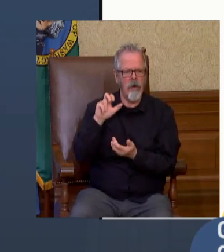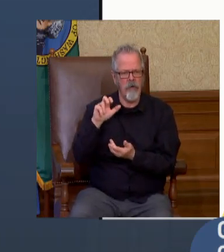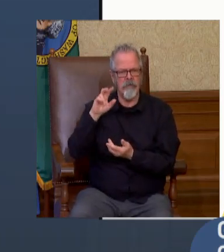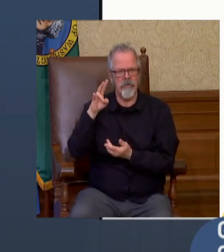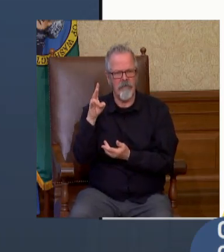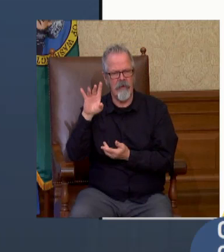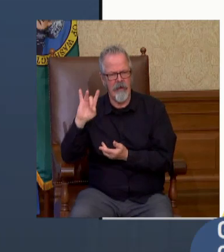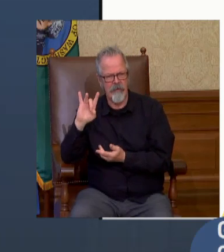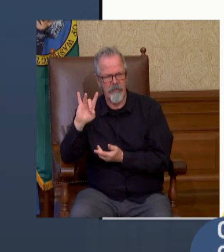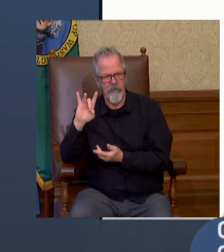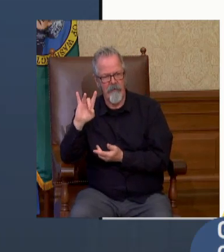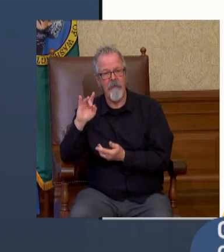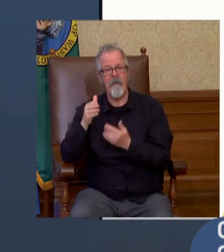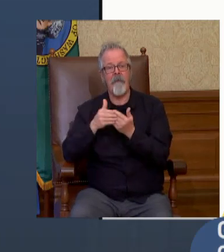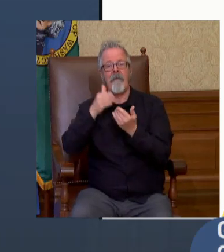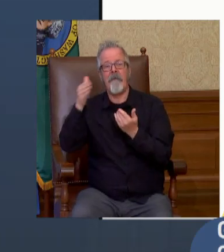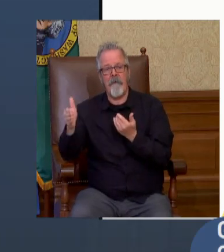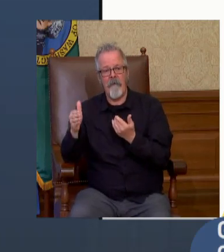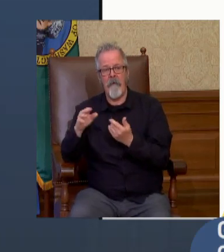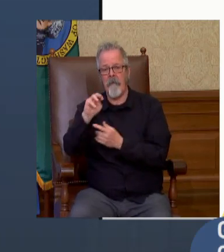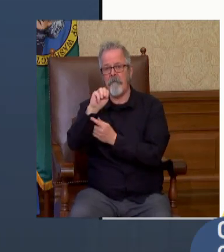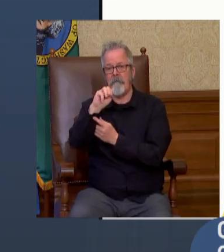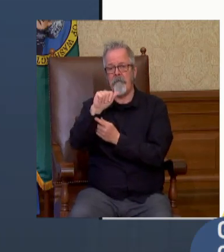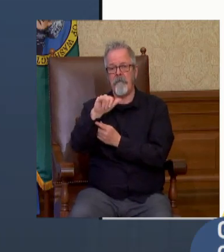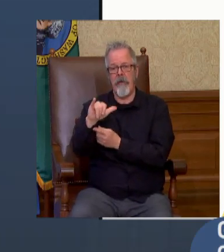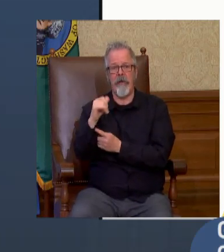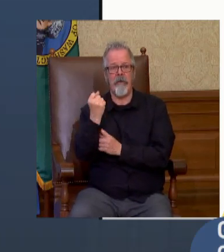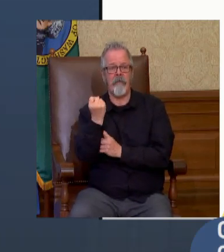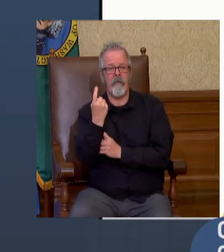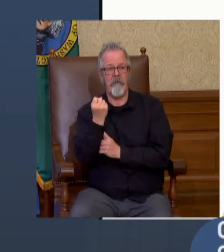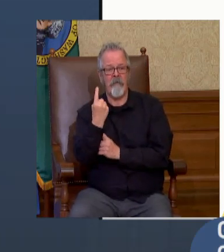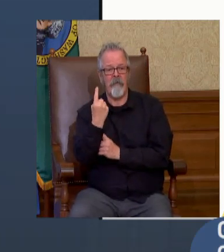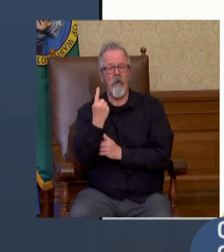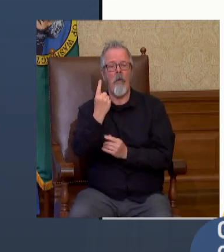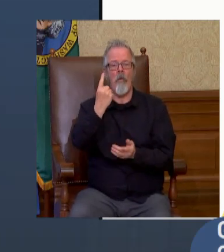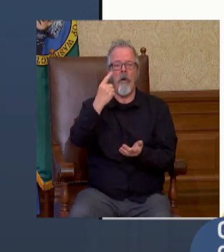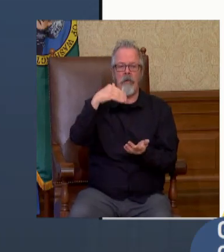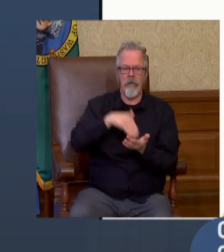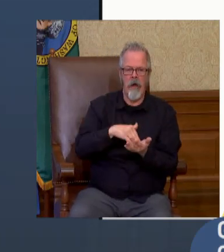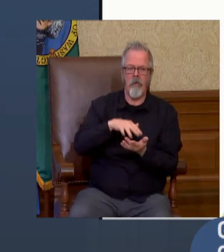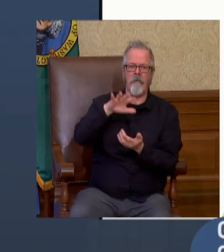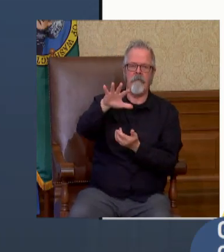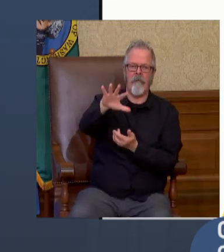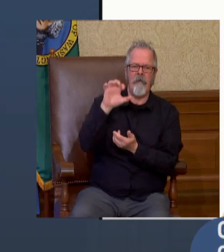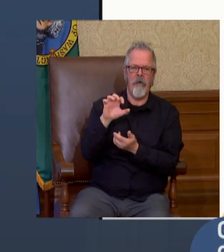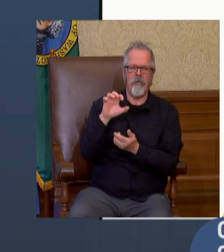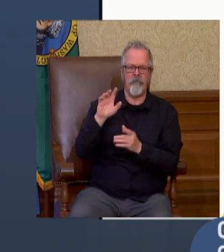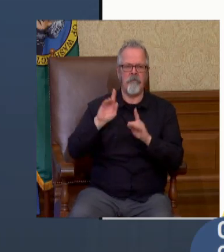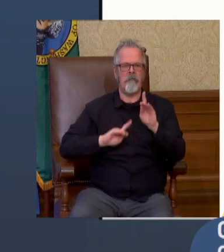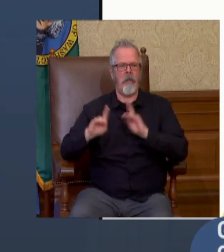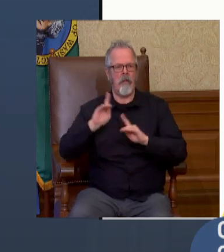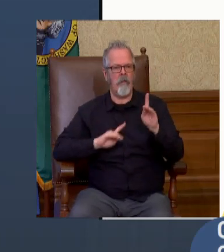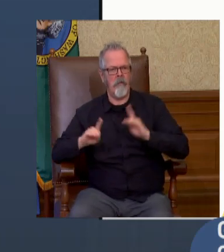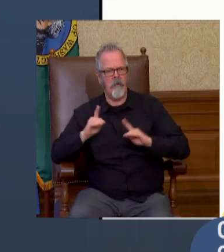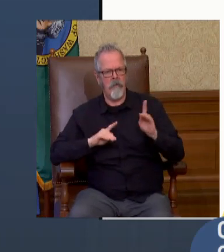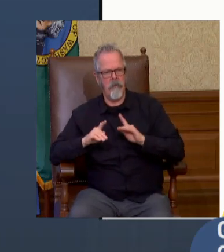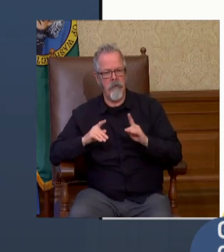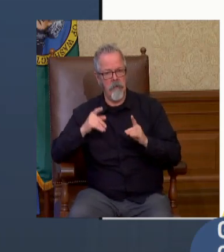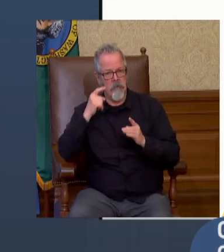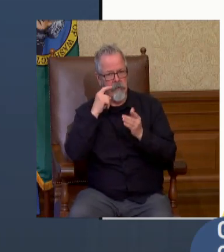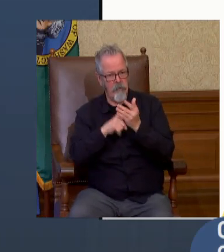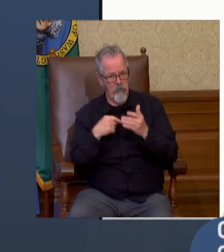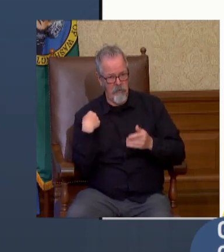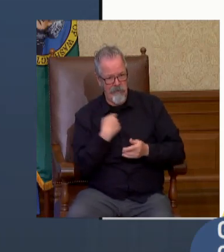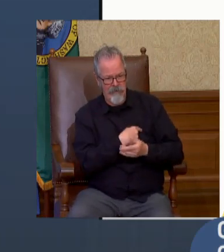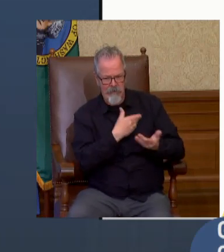up. We are training them. We are training them in the privacy measures that we have to take care of. and using the technology